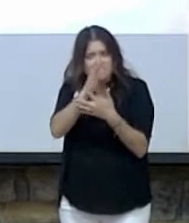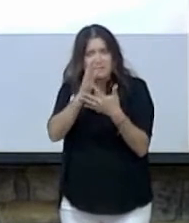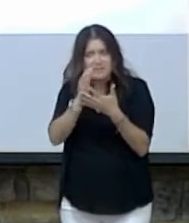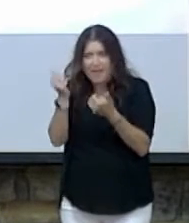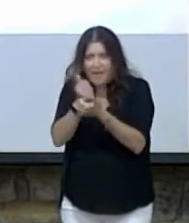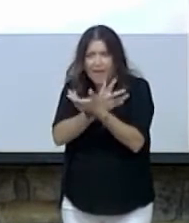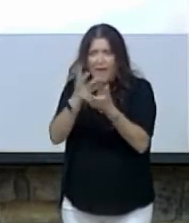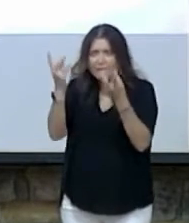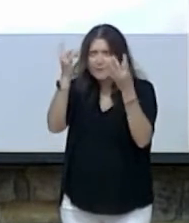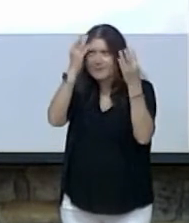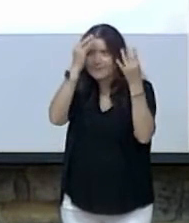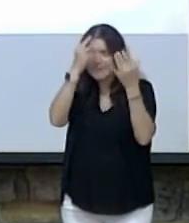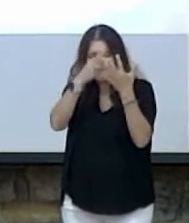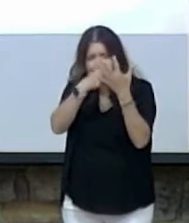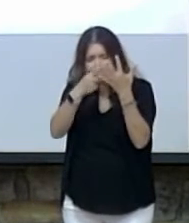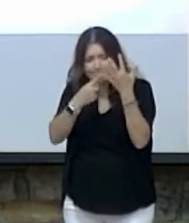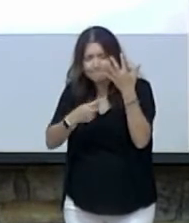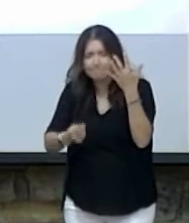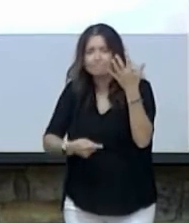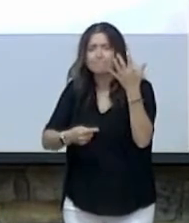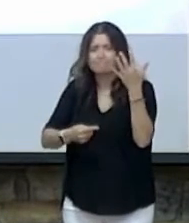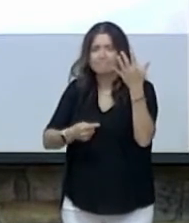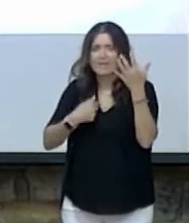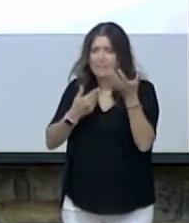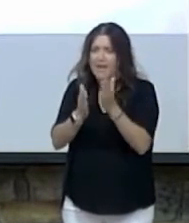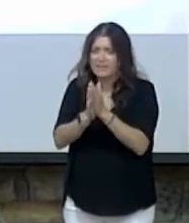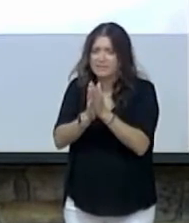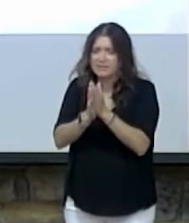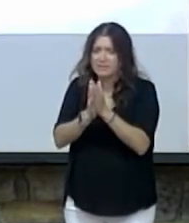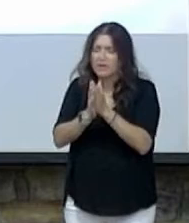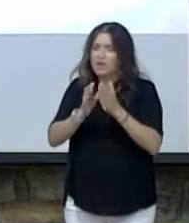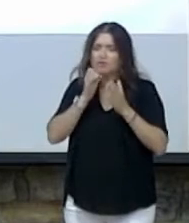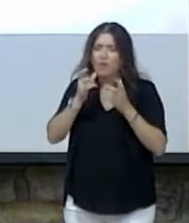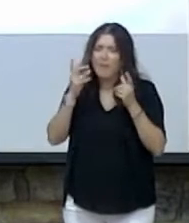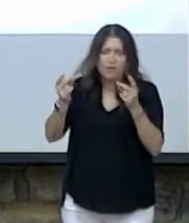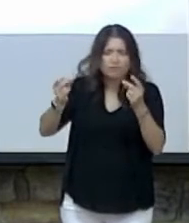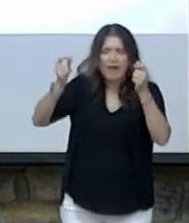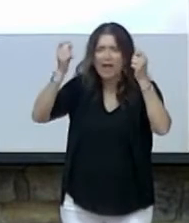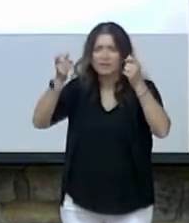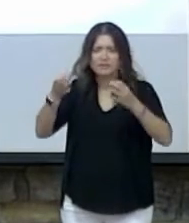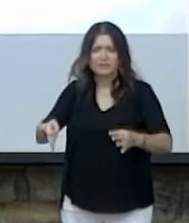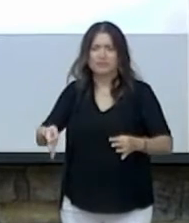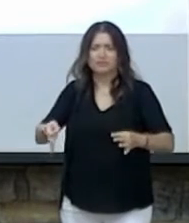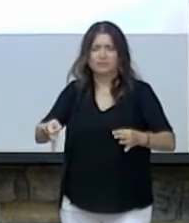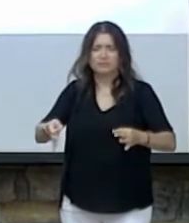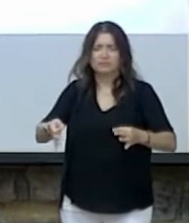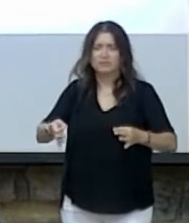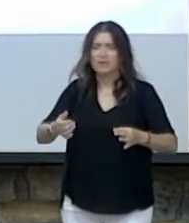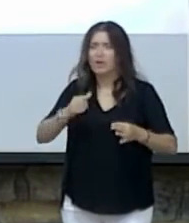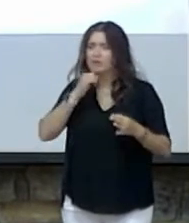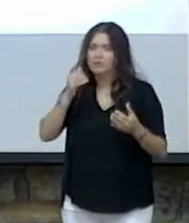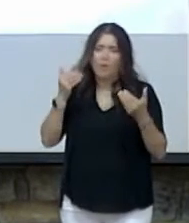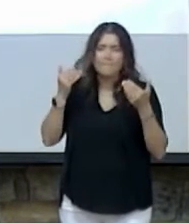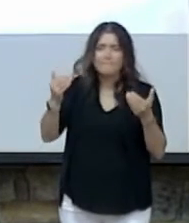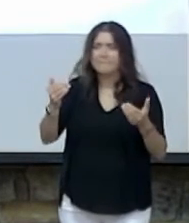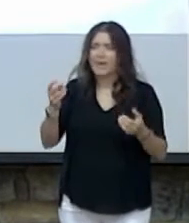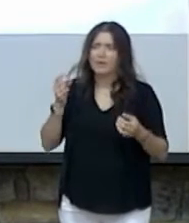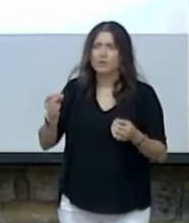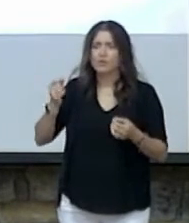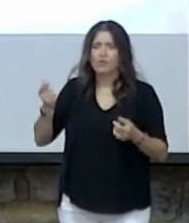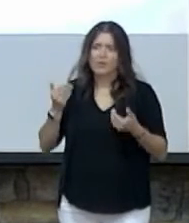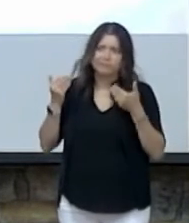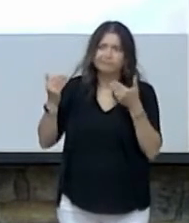everything into account that I'm asking of you. Don't make a rash decision. Don't make a snap